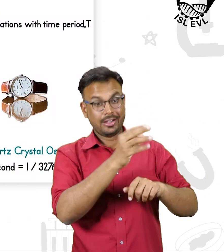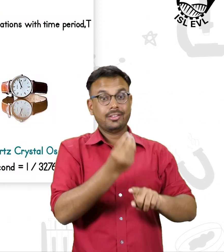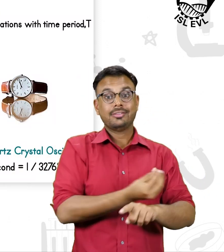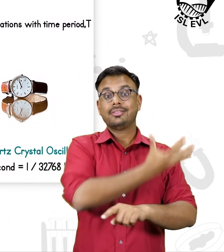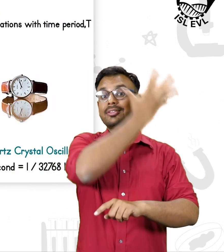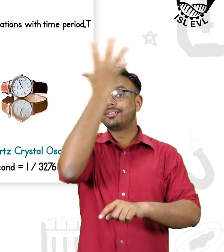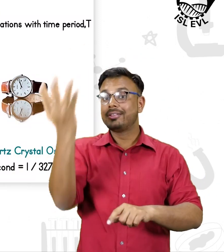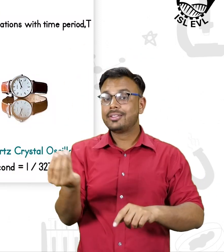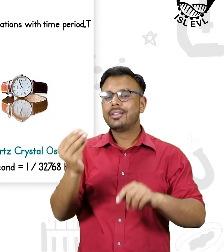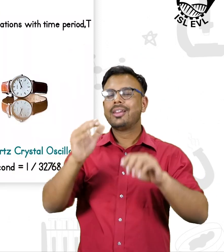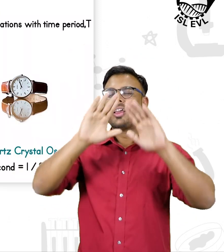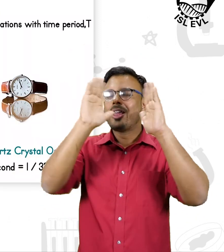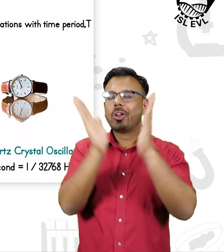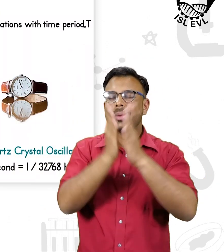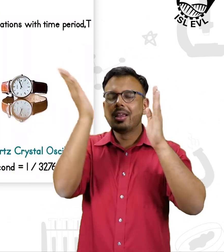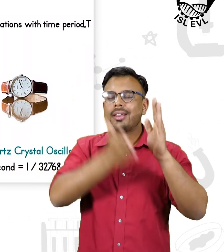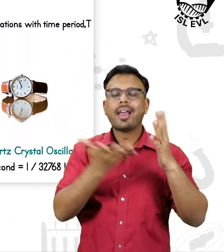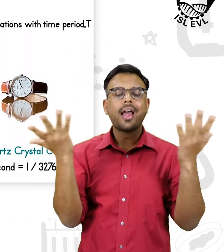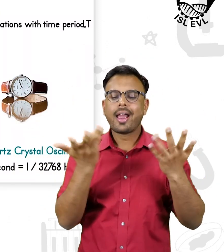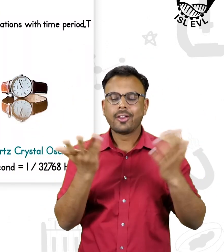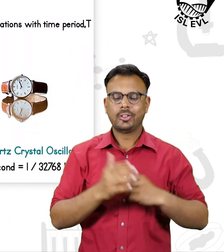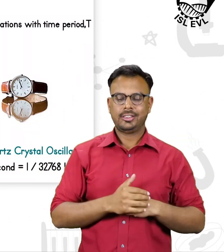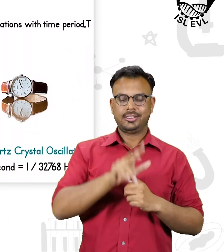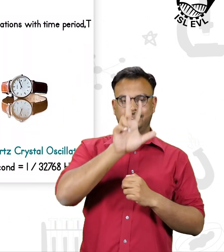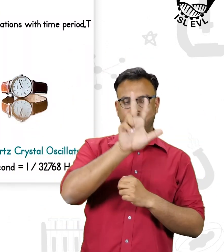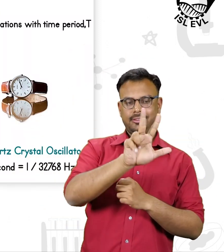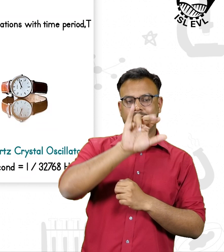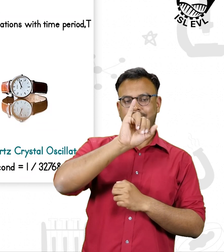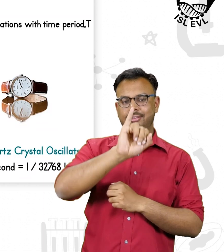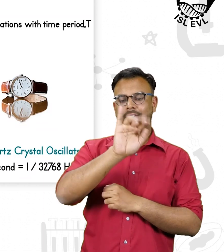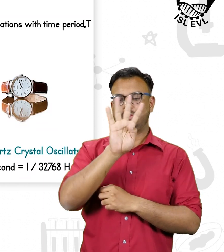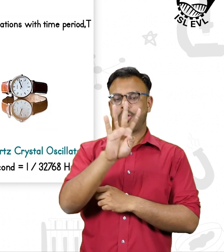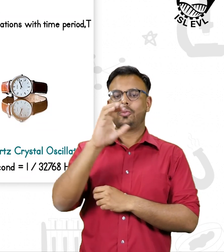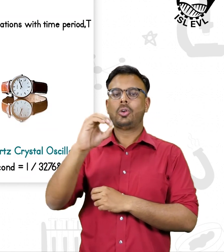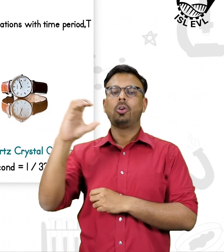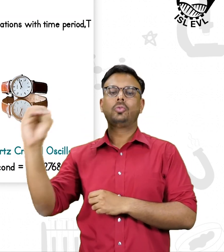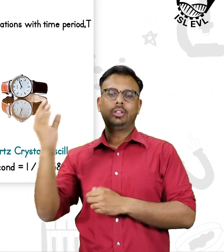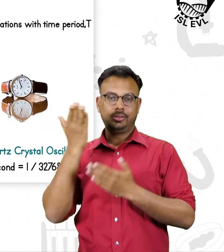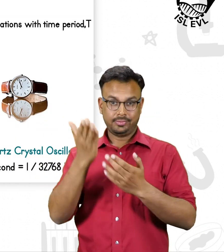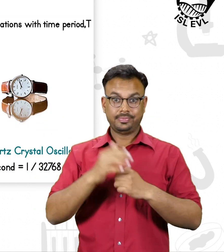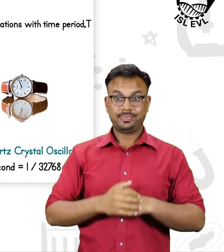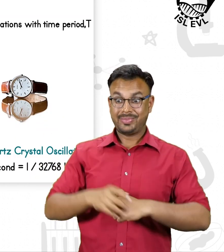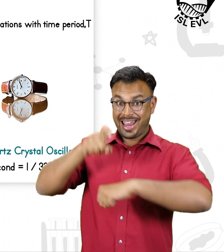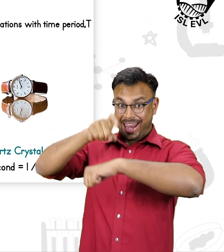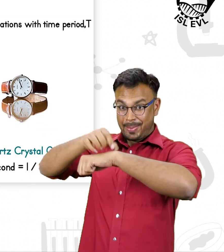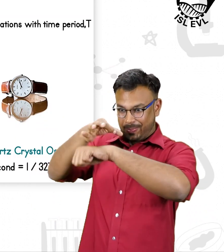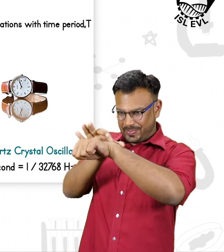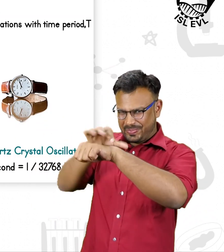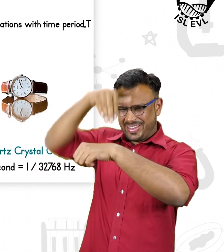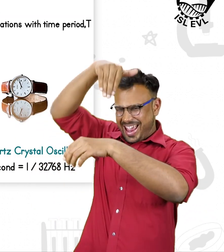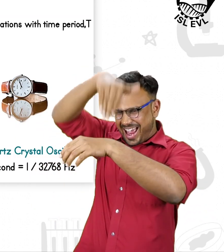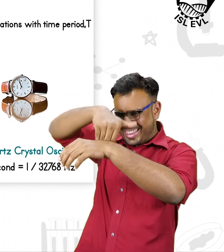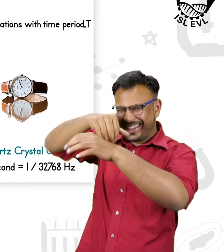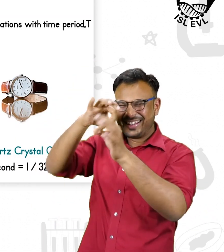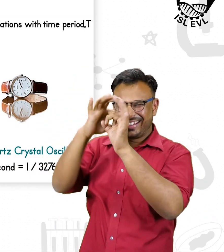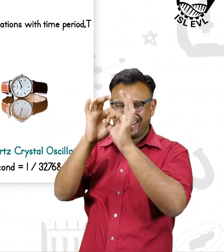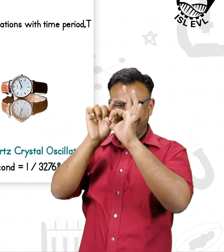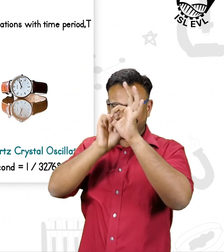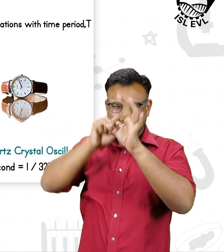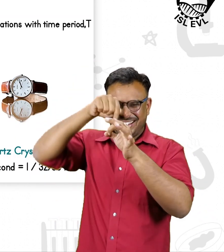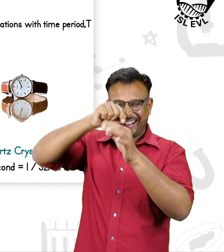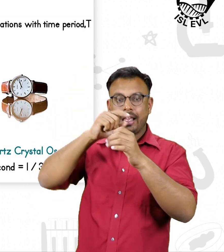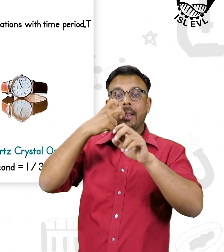32,768 Hz globally. The four basic parameters of the oscillator which directly affects the performance of the clock